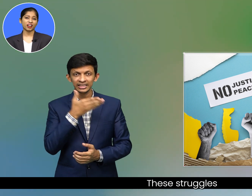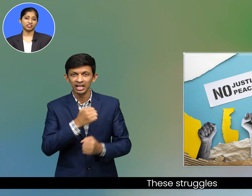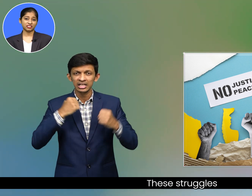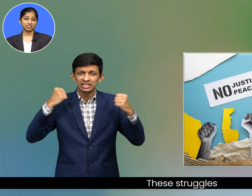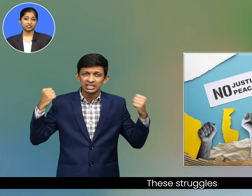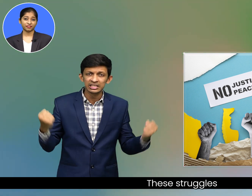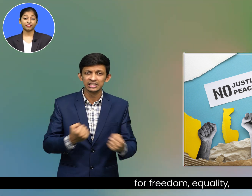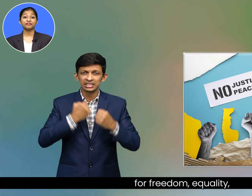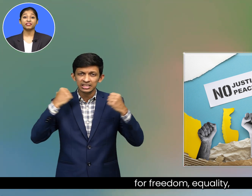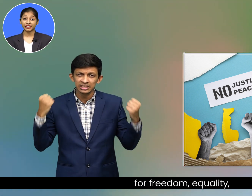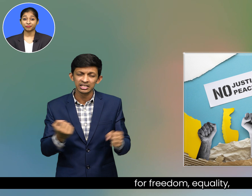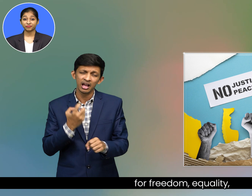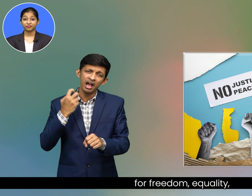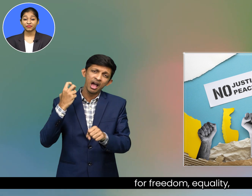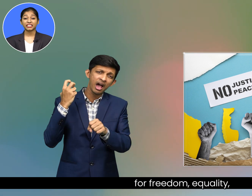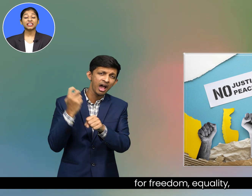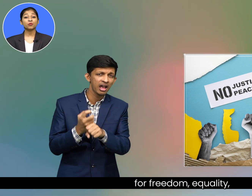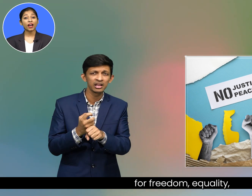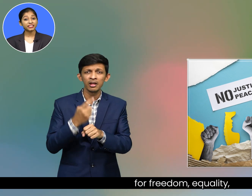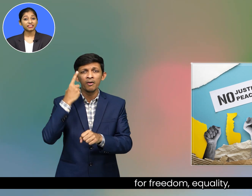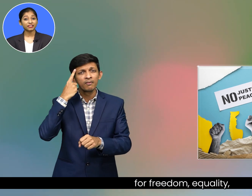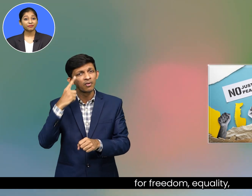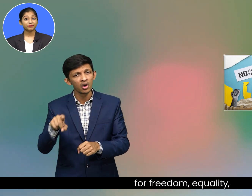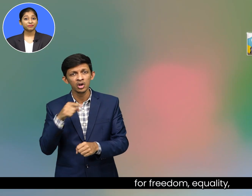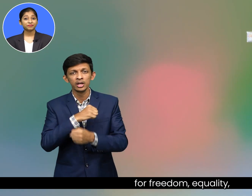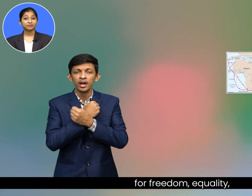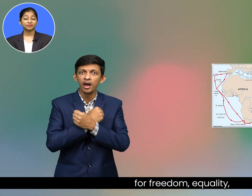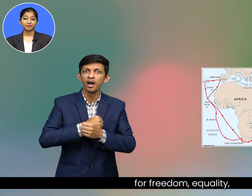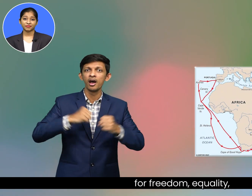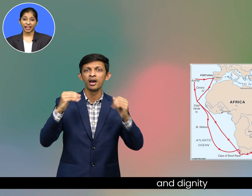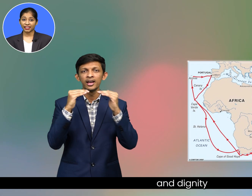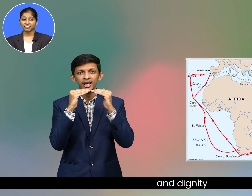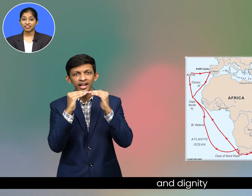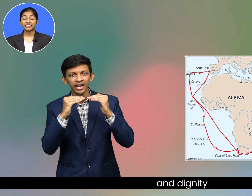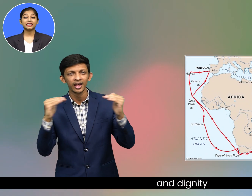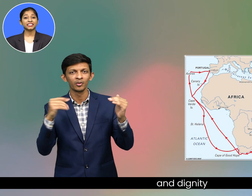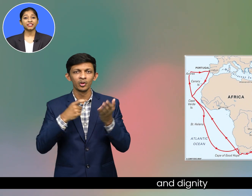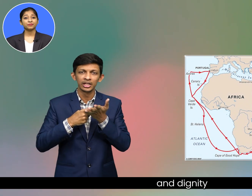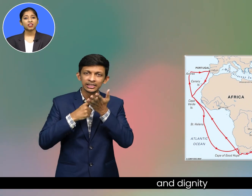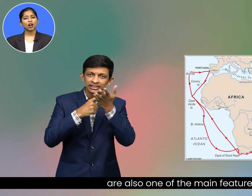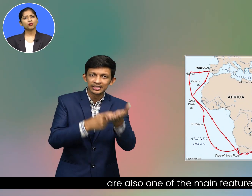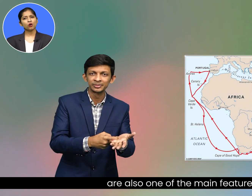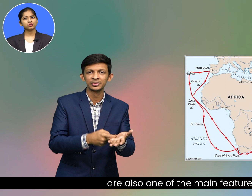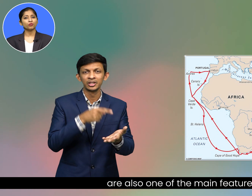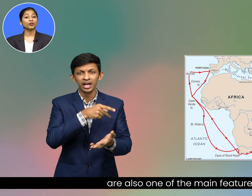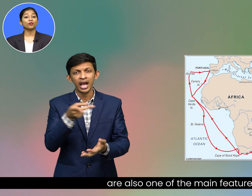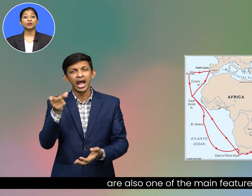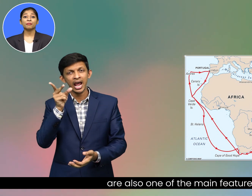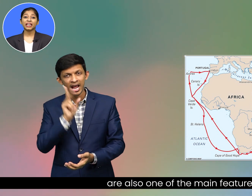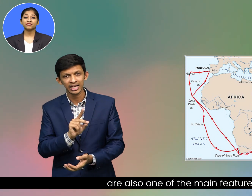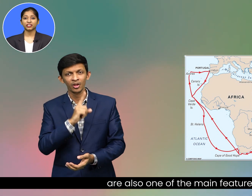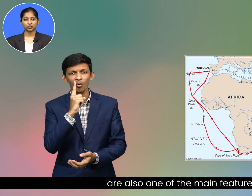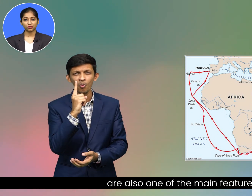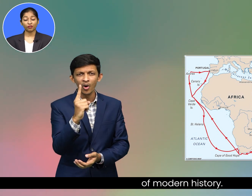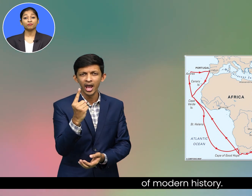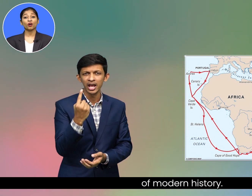These struggles for freedom, equality and dignity are also one of the